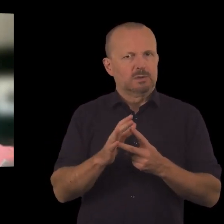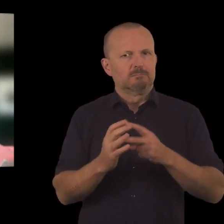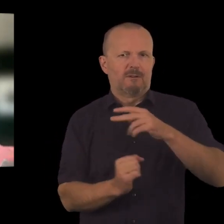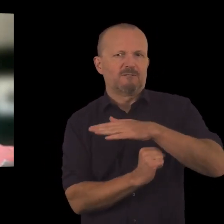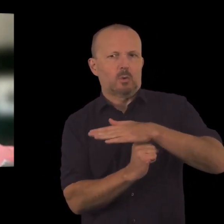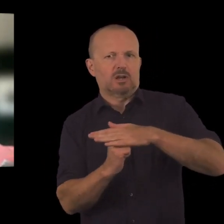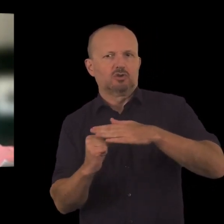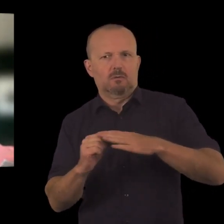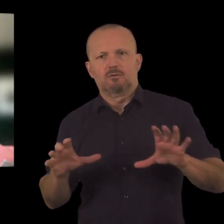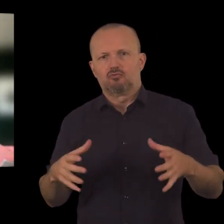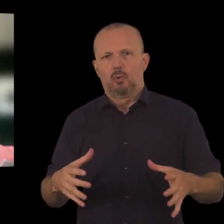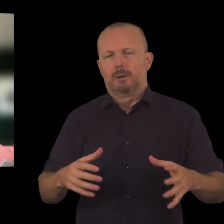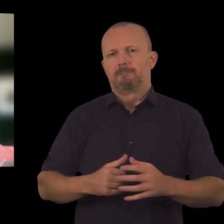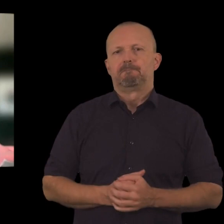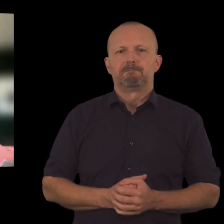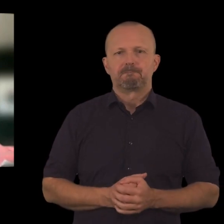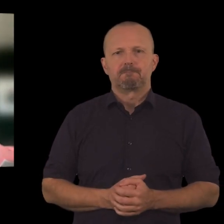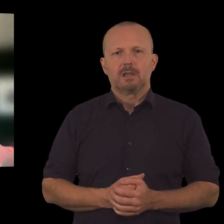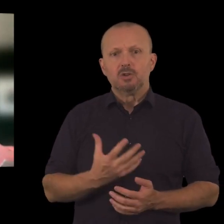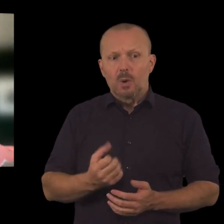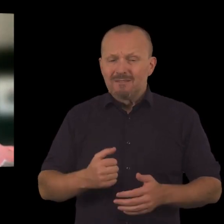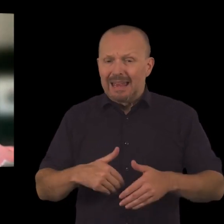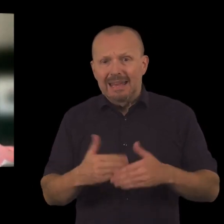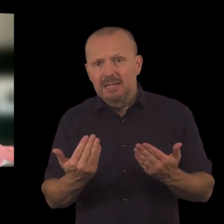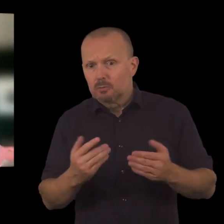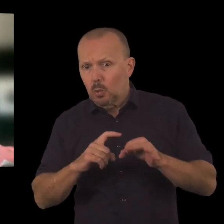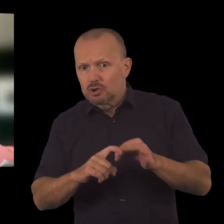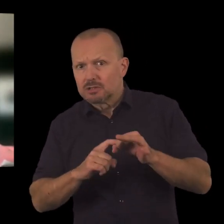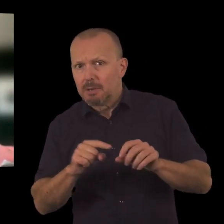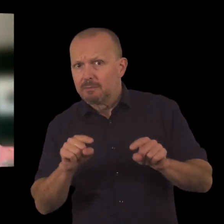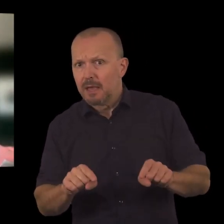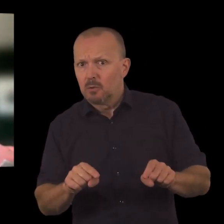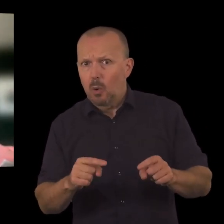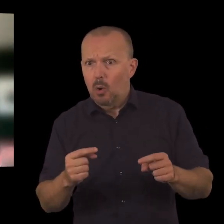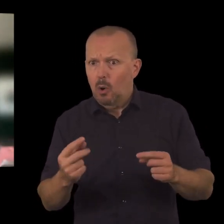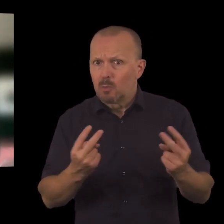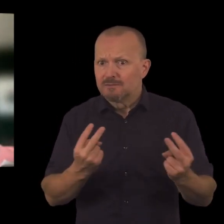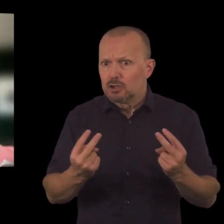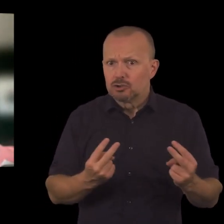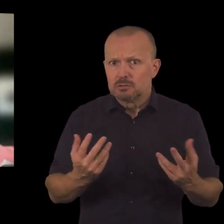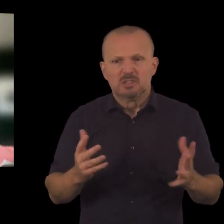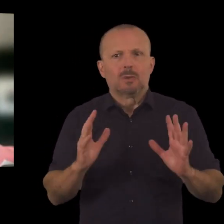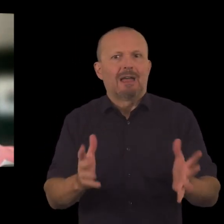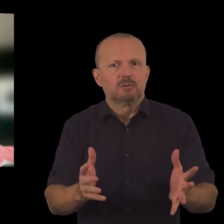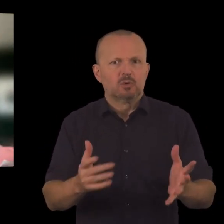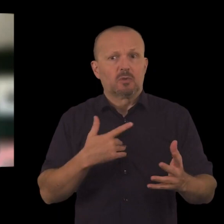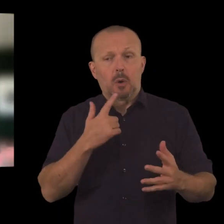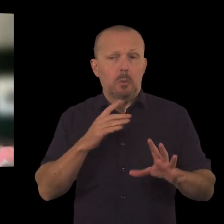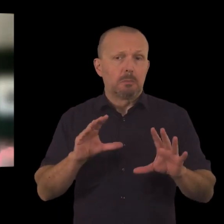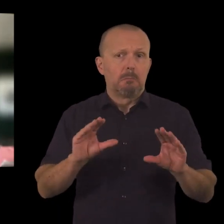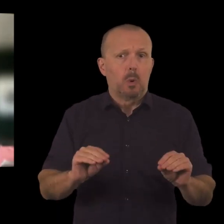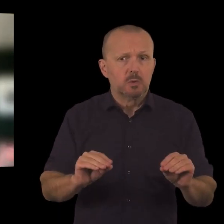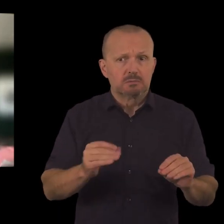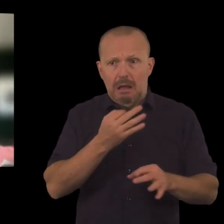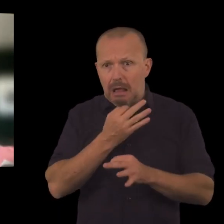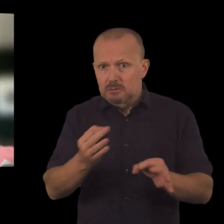our audience. And whanaungatanga, which is we're responsible to each other,